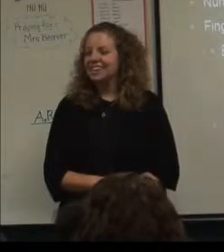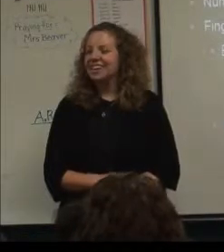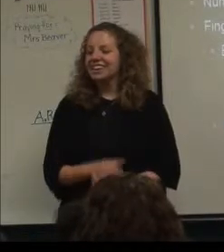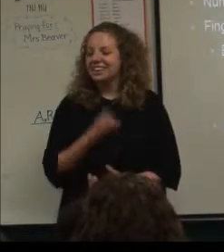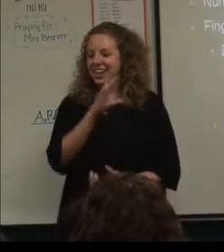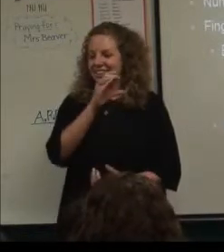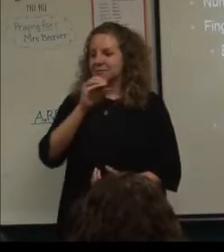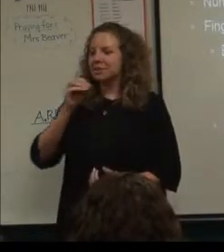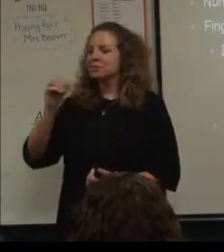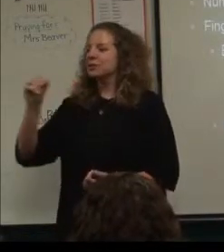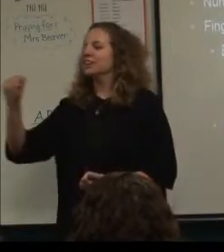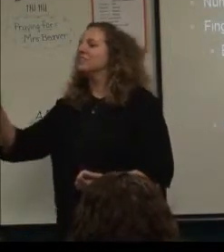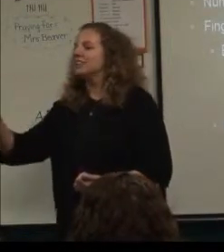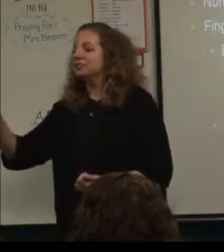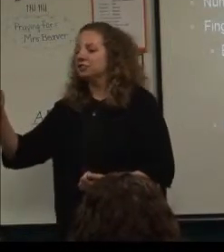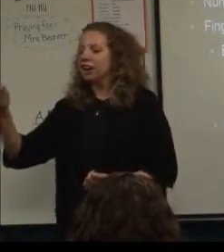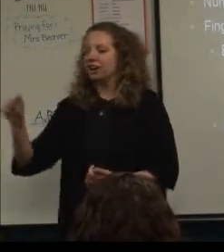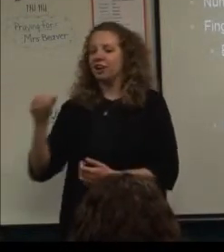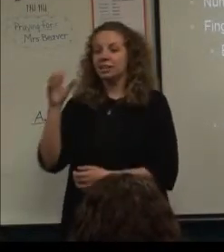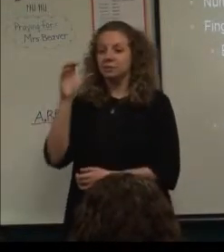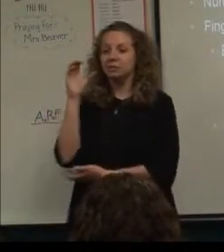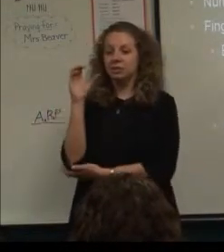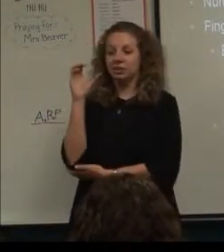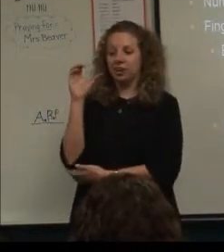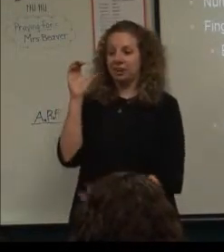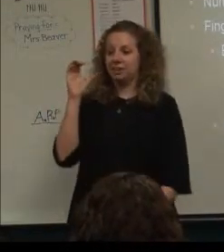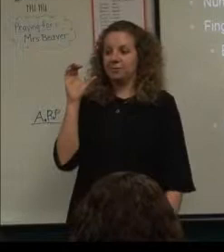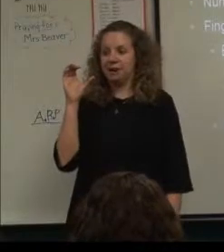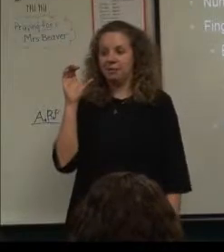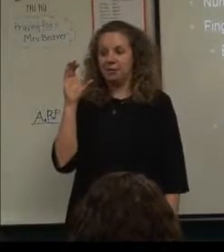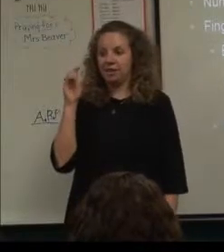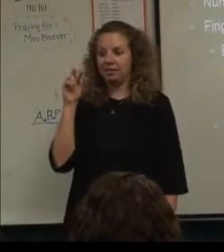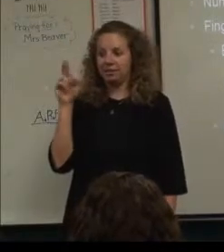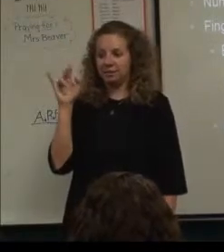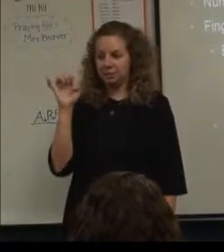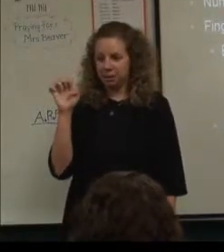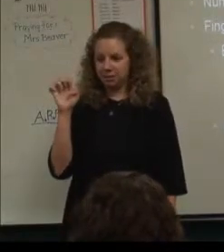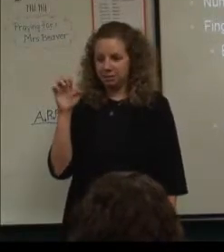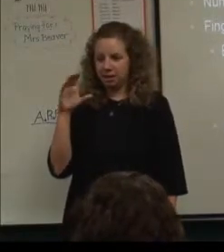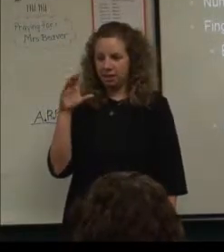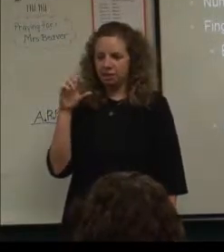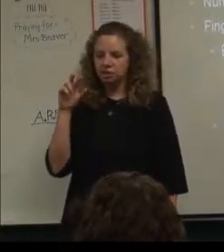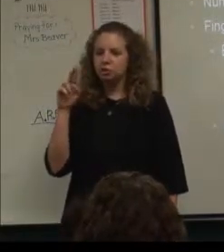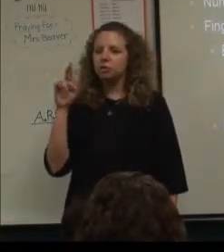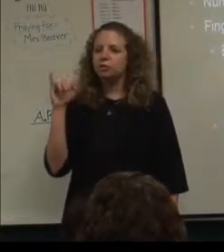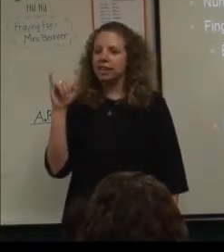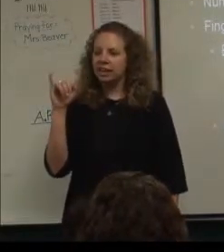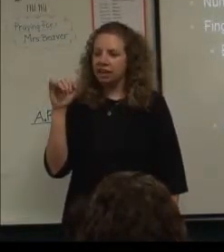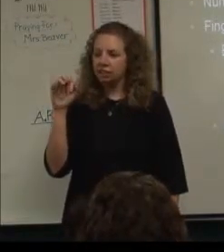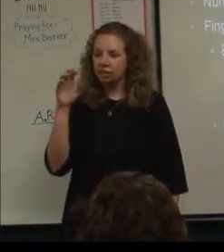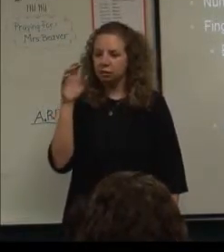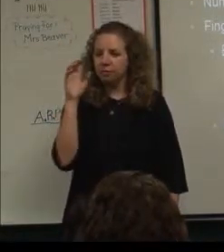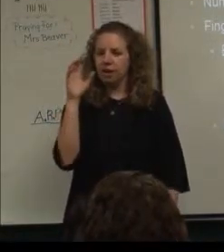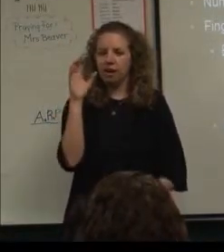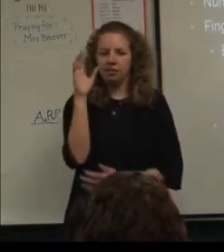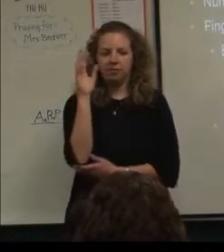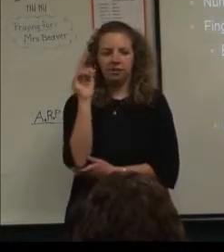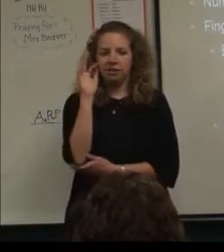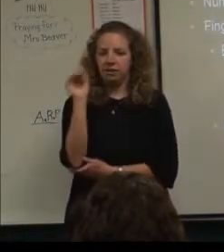way. Yeah, sometimes you kind of tend to drag it across, but you still got to keep your elbow like in the same spot and spell it. So you can have a little bit of